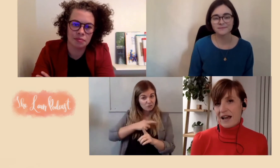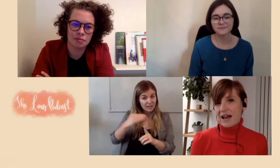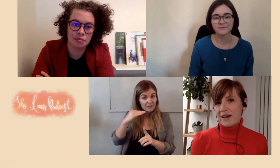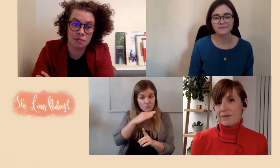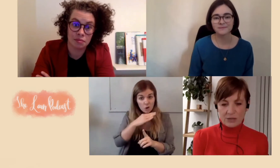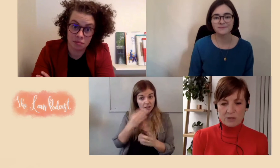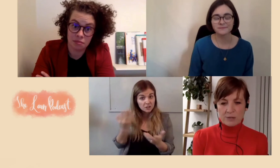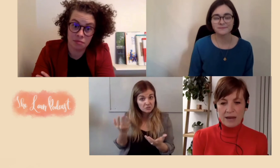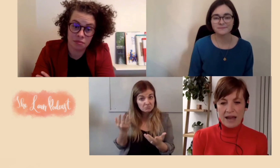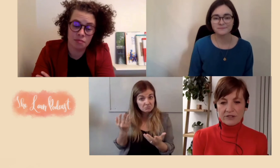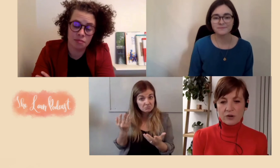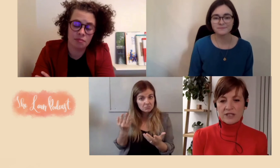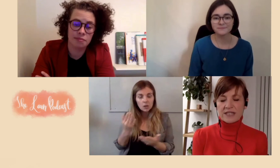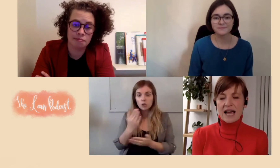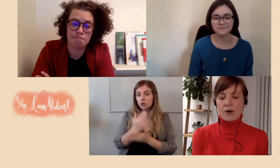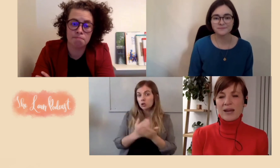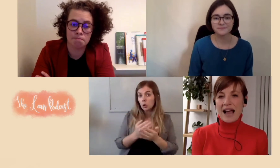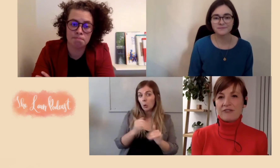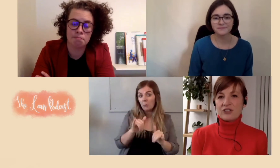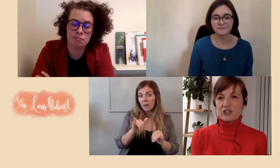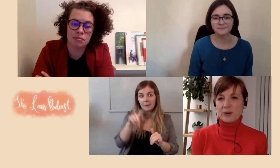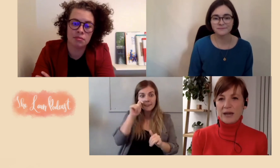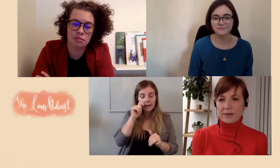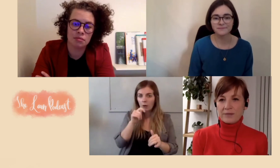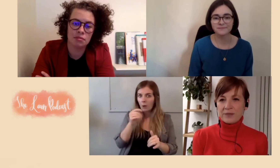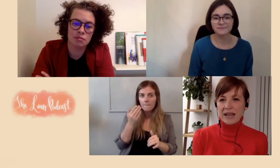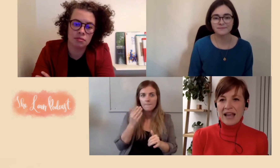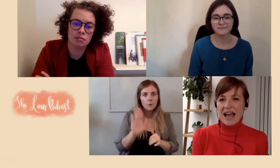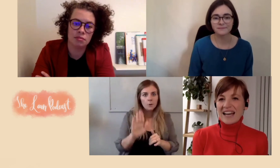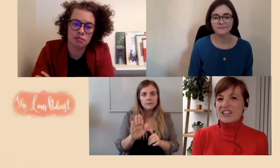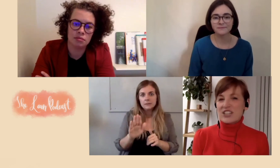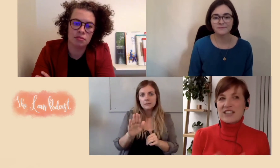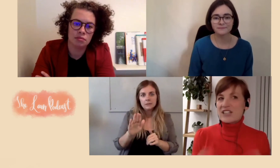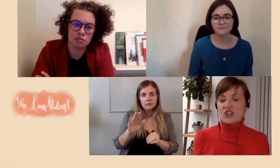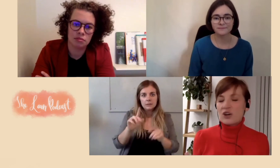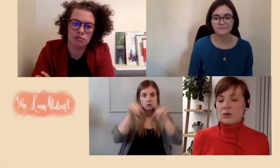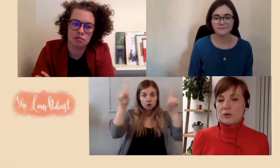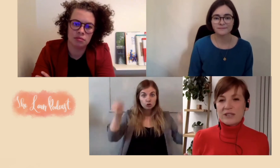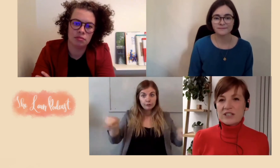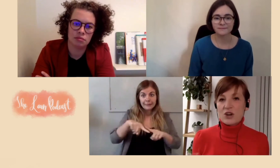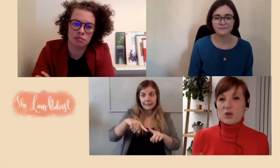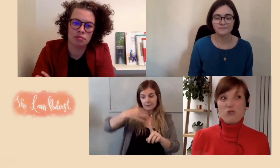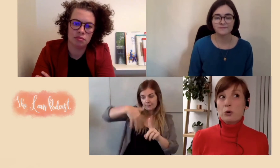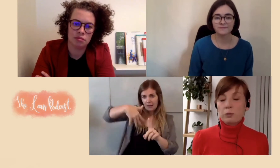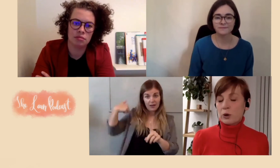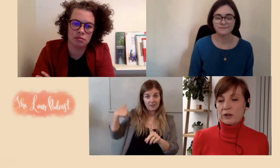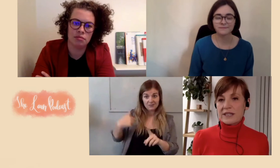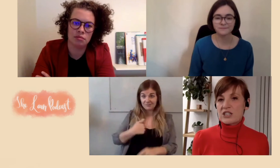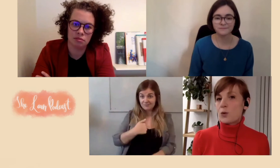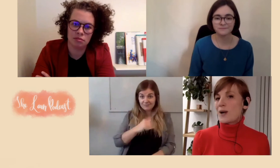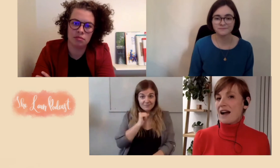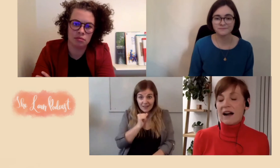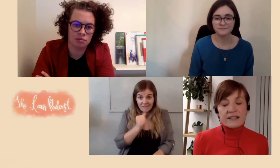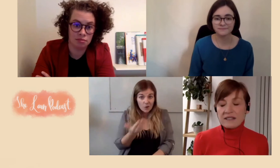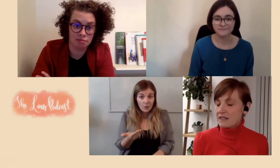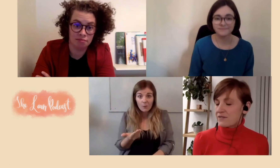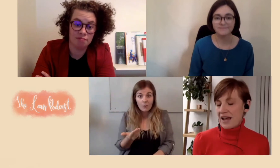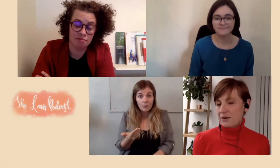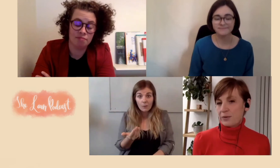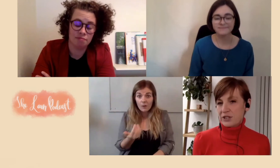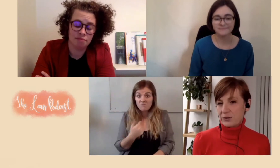there could be a sense of, no, we have to have a screen behind us. And I don't have a screen.